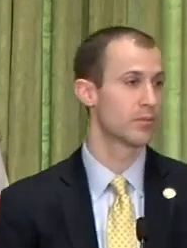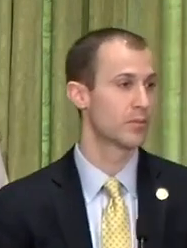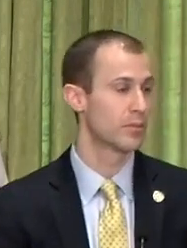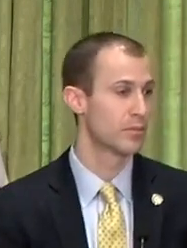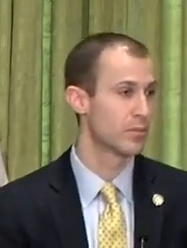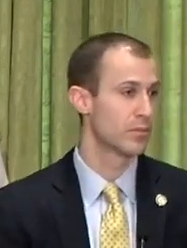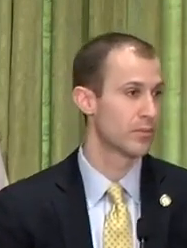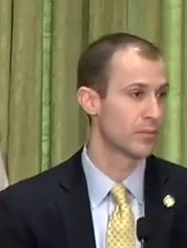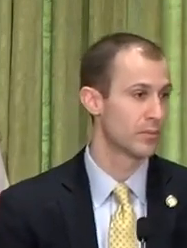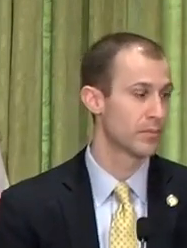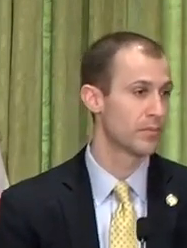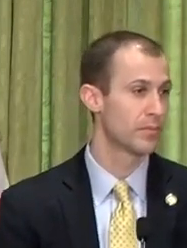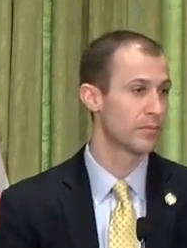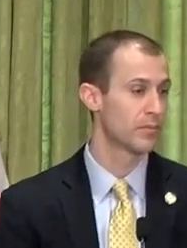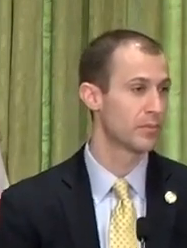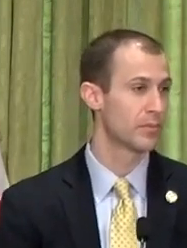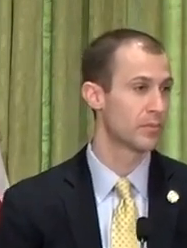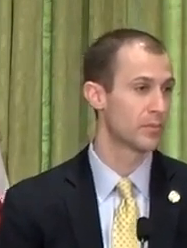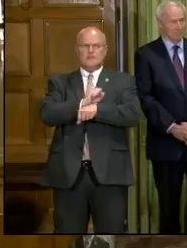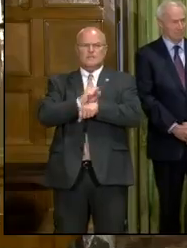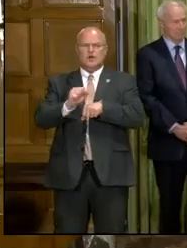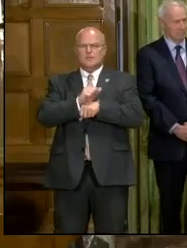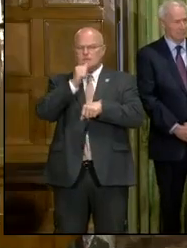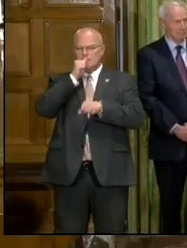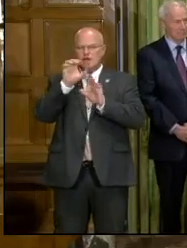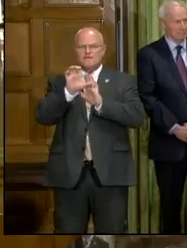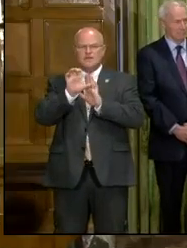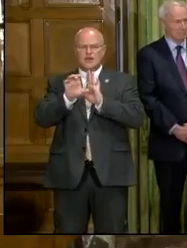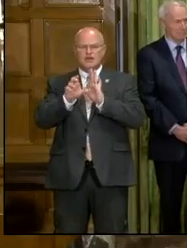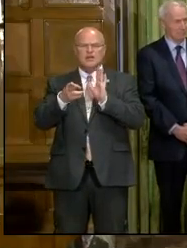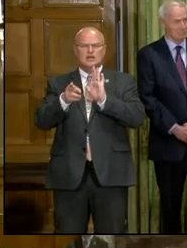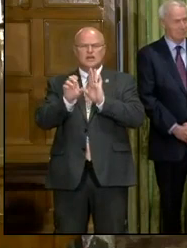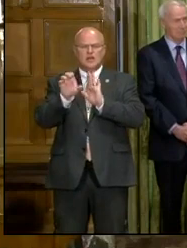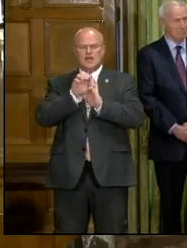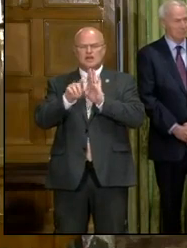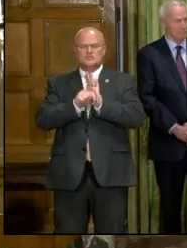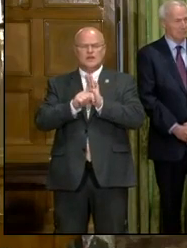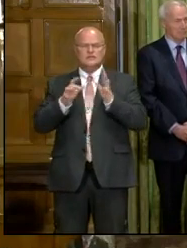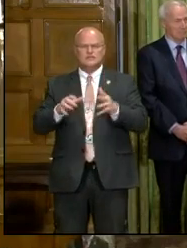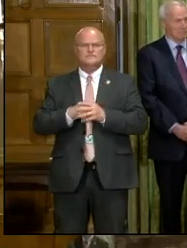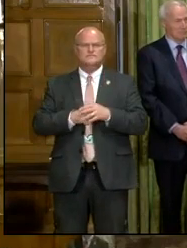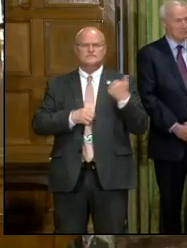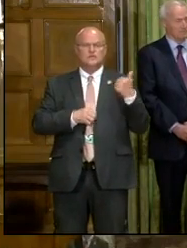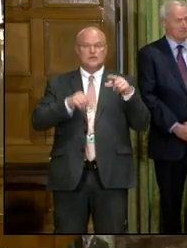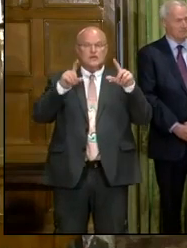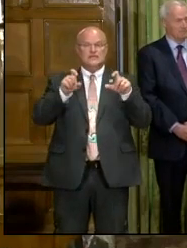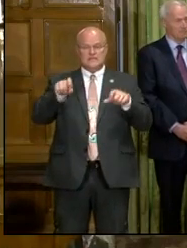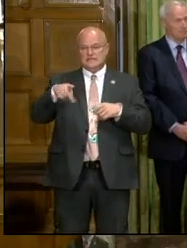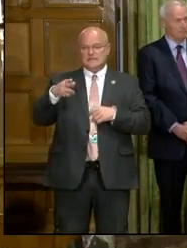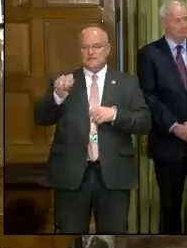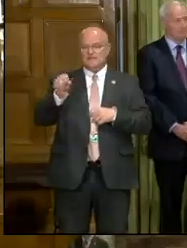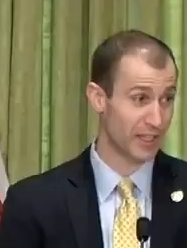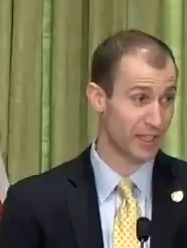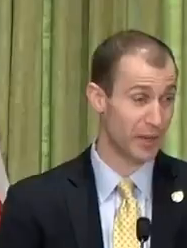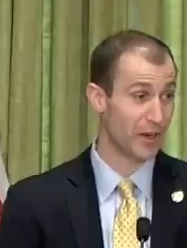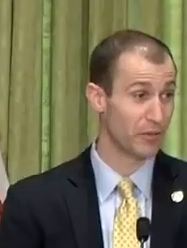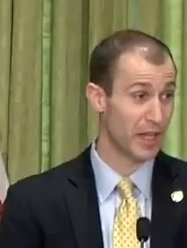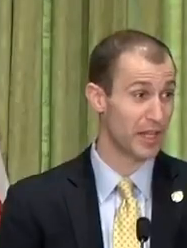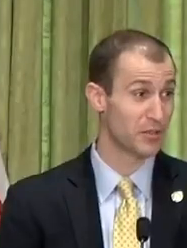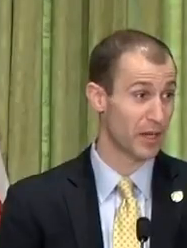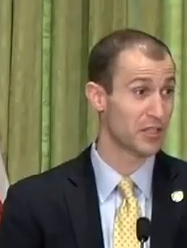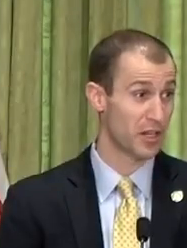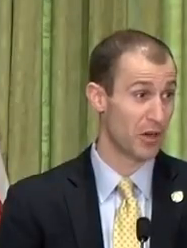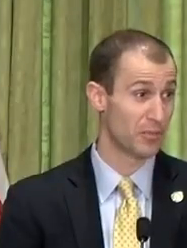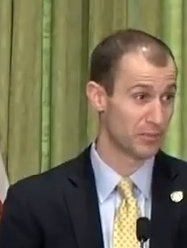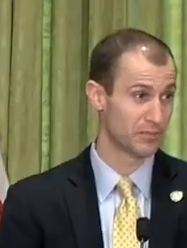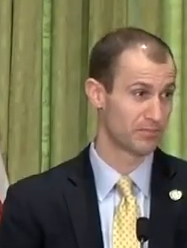Update us on self-employed private contractors, the status of that system. We are in the testing phase and hope to have that in a